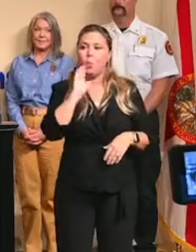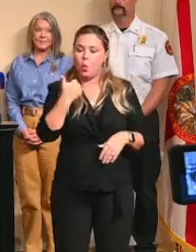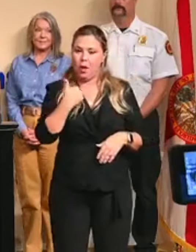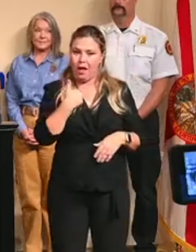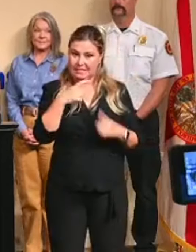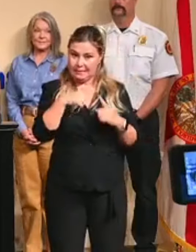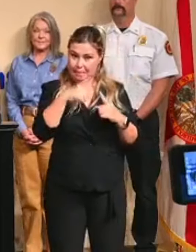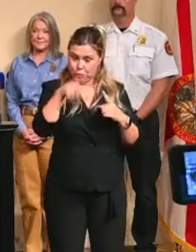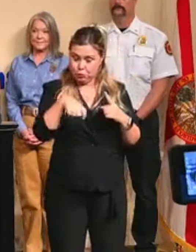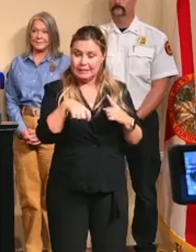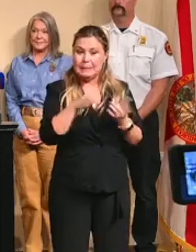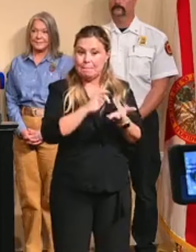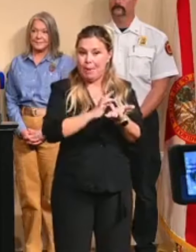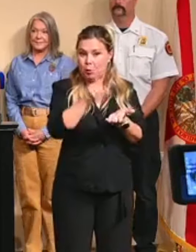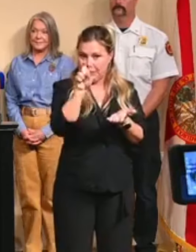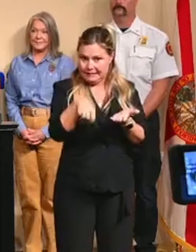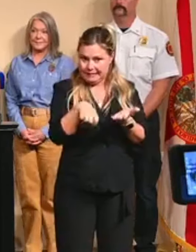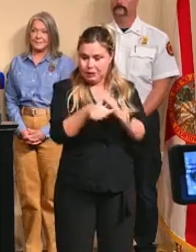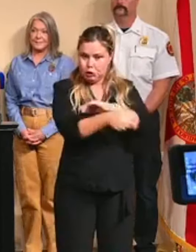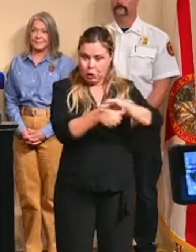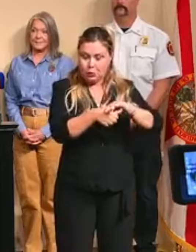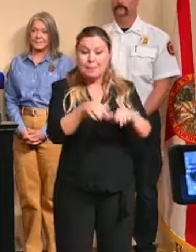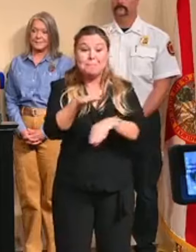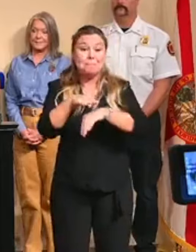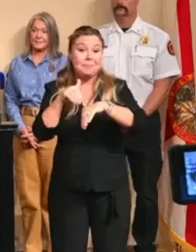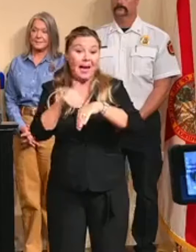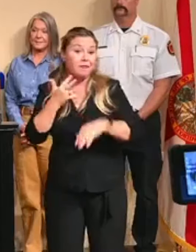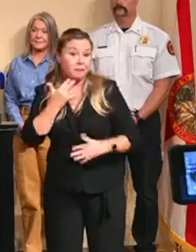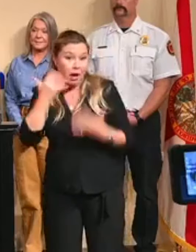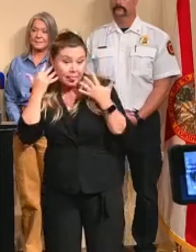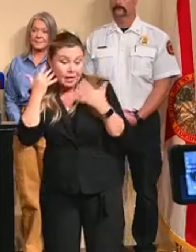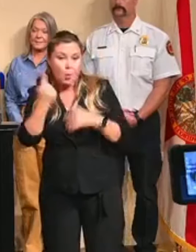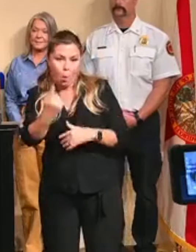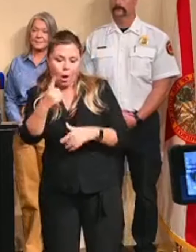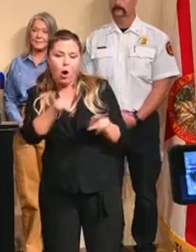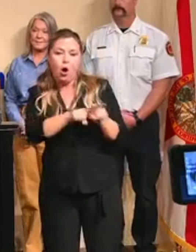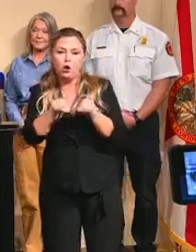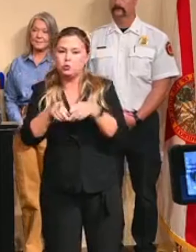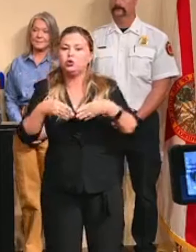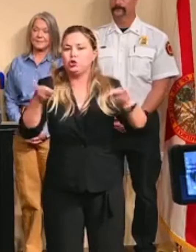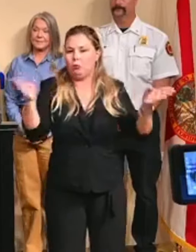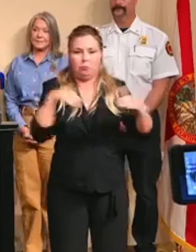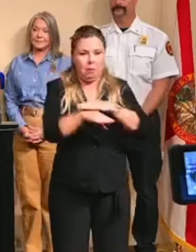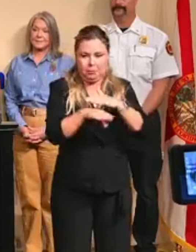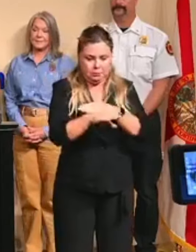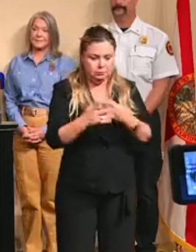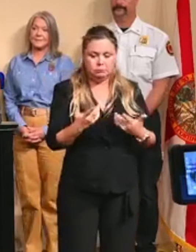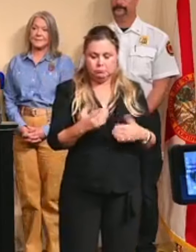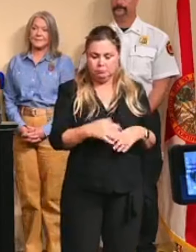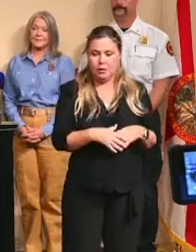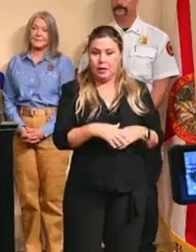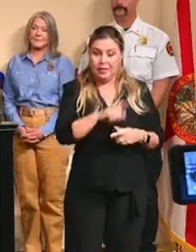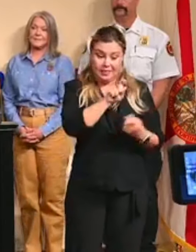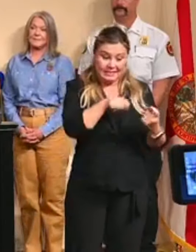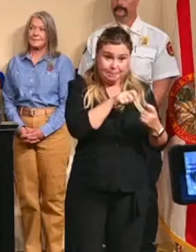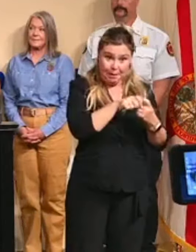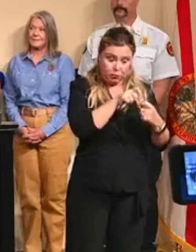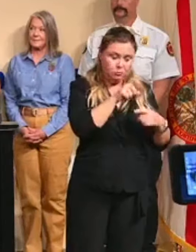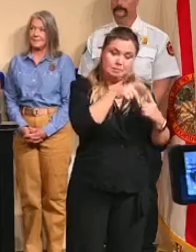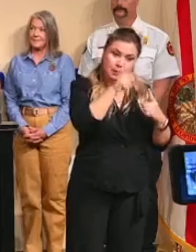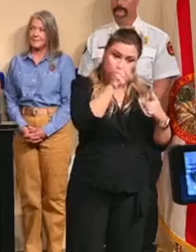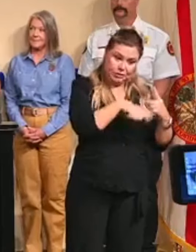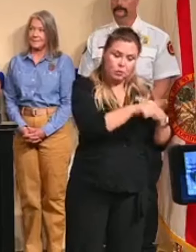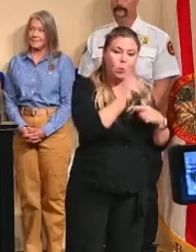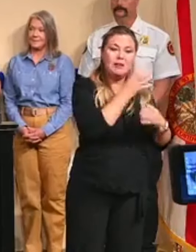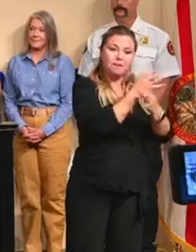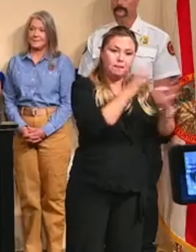special needs, medical needs shelter, we'll have a pet-friendly shelter, and we'll have a general population shelter. The special medical needs shelter will be at